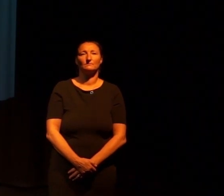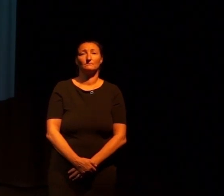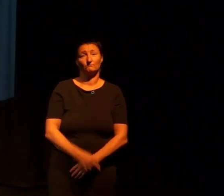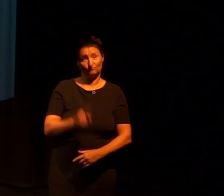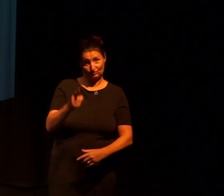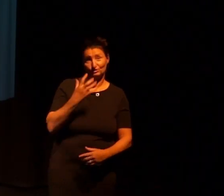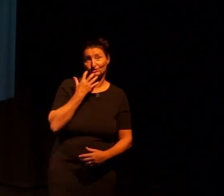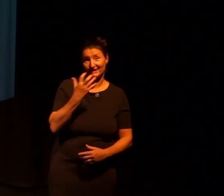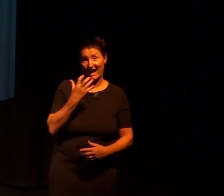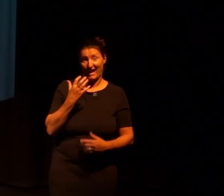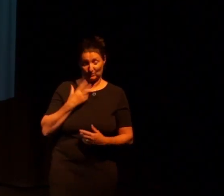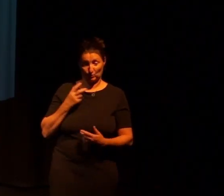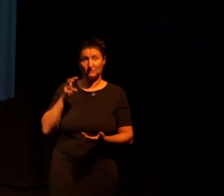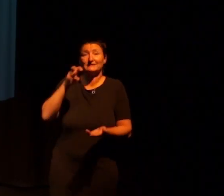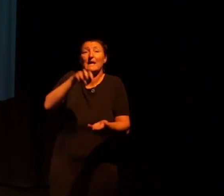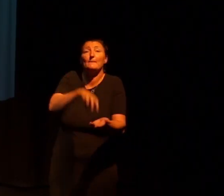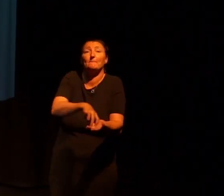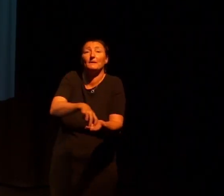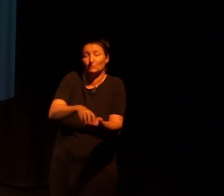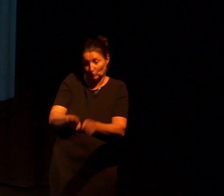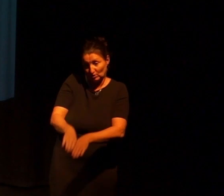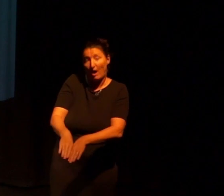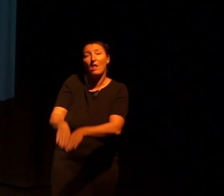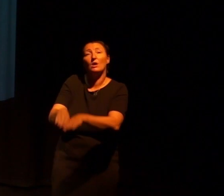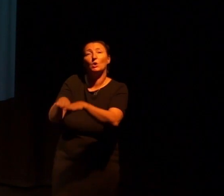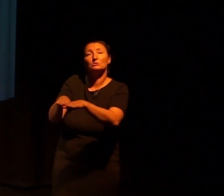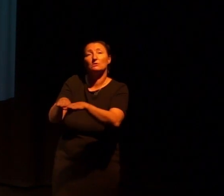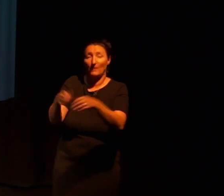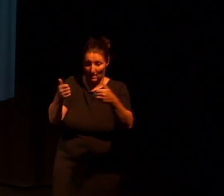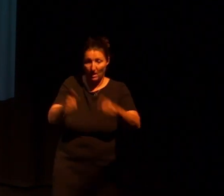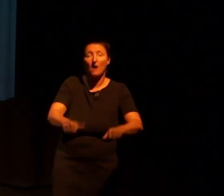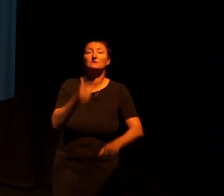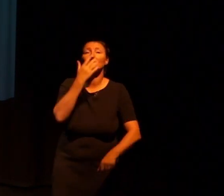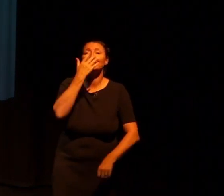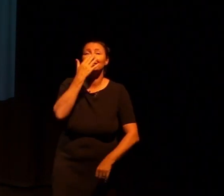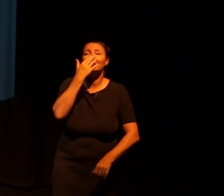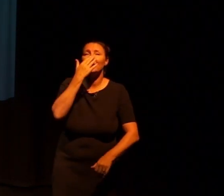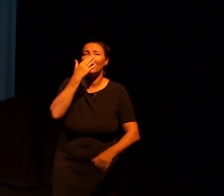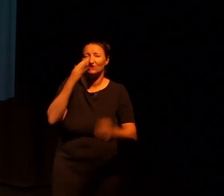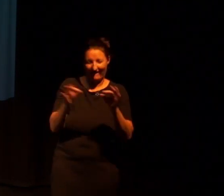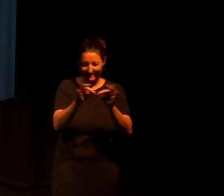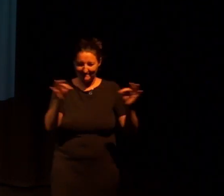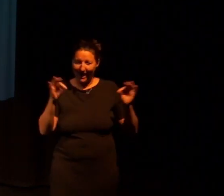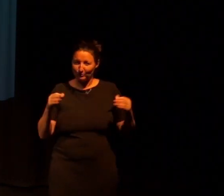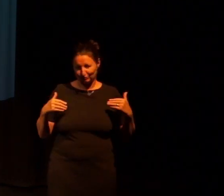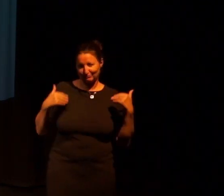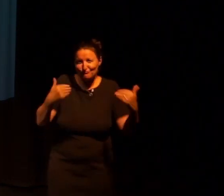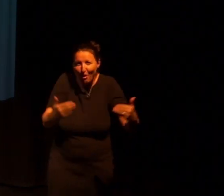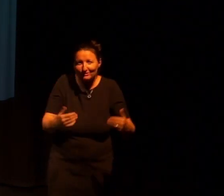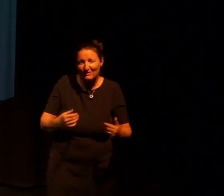She dared to step into her childhood, the last of her teens. Crossing those boundaries seemed